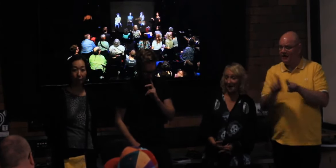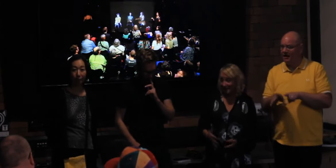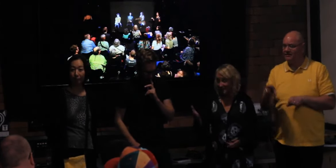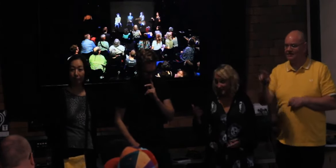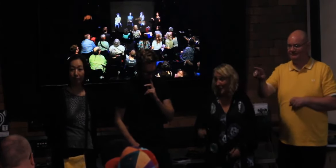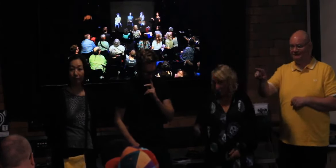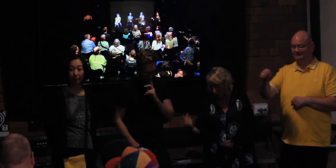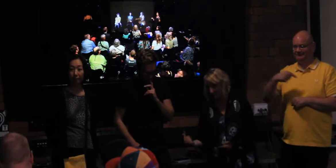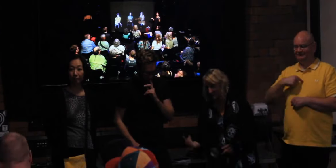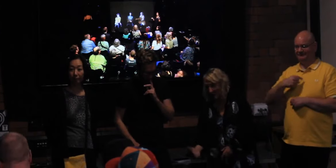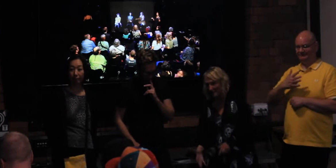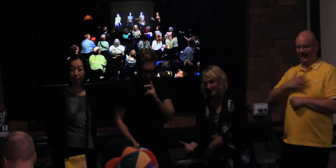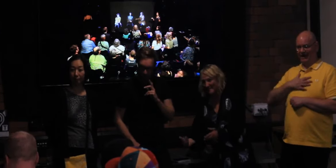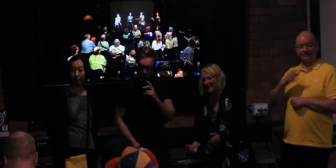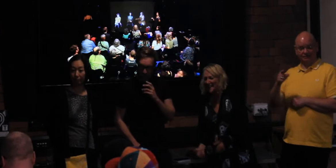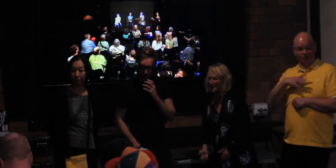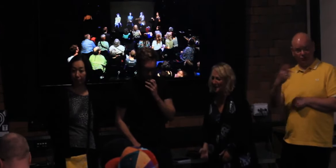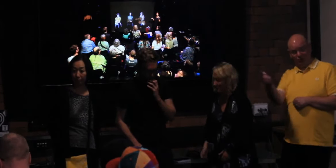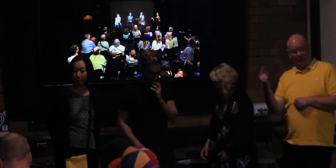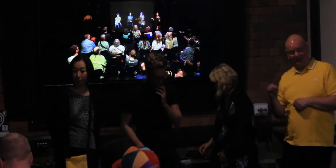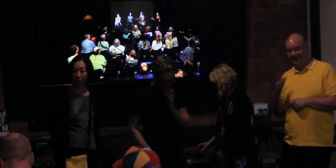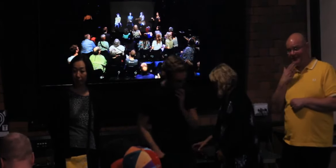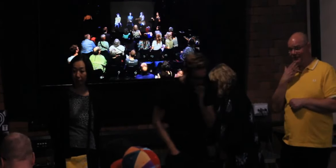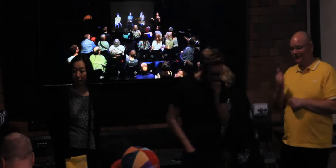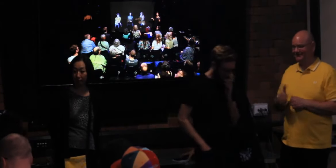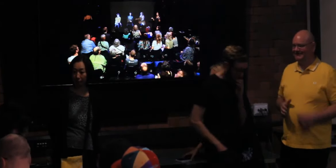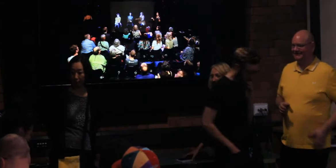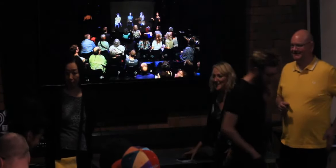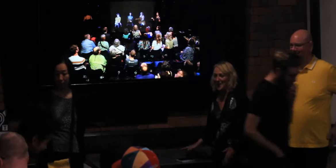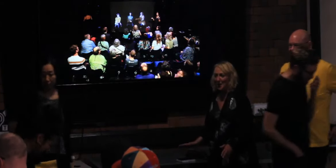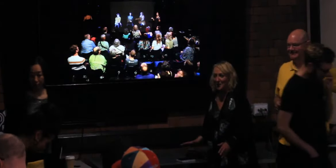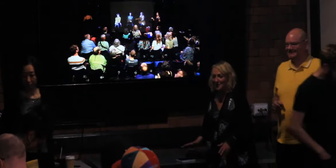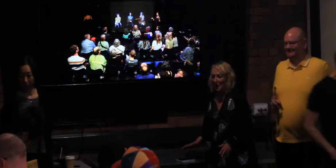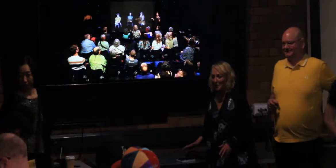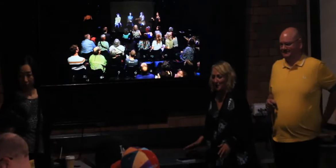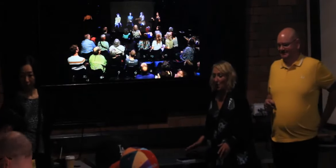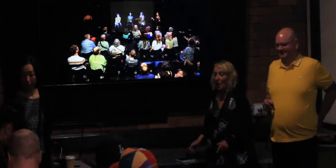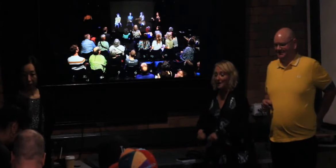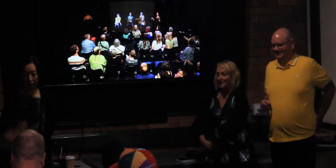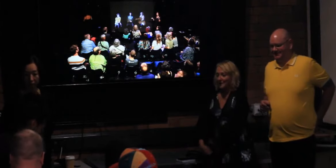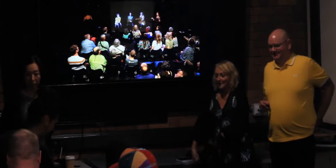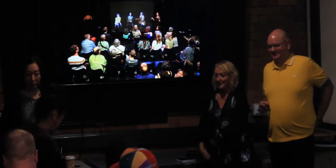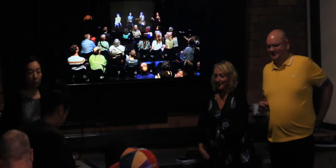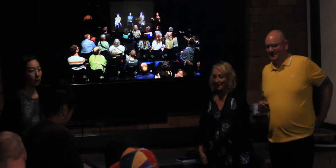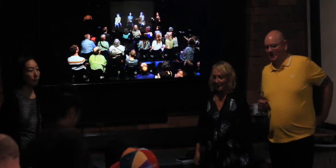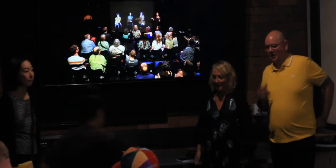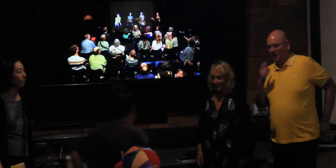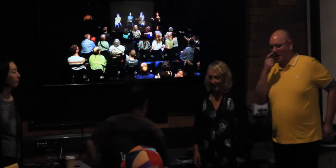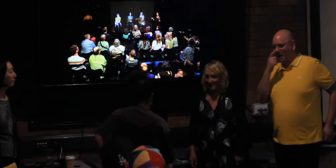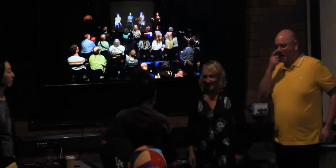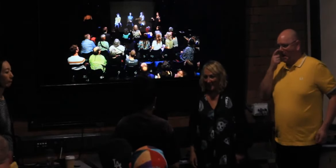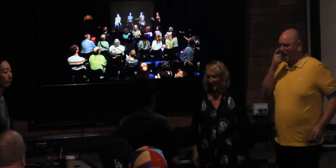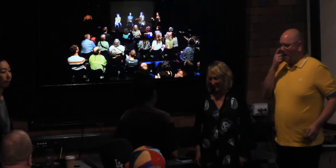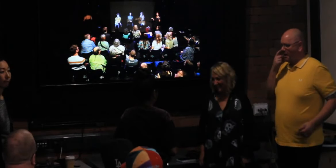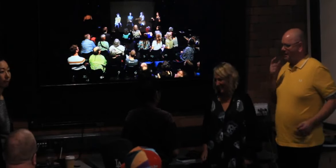I liked it. Would you like to come up? Just thank you. Thank you. This will be our last. No pressure. Oh,